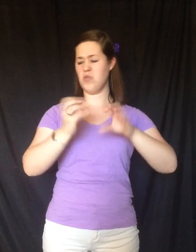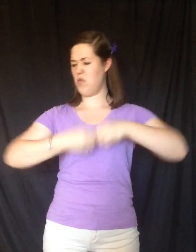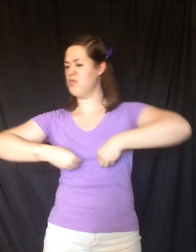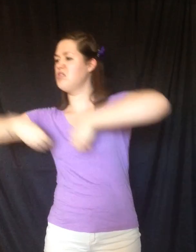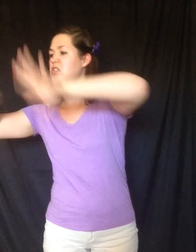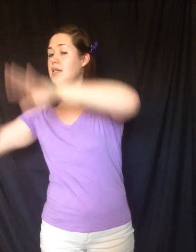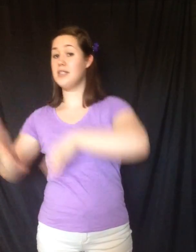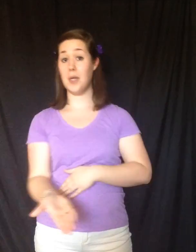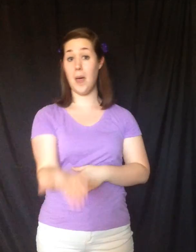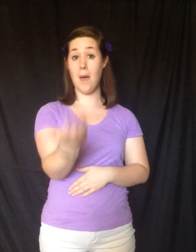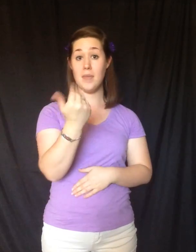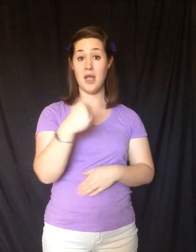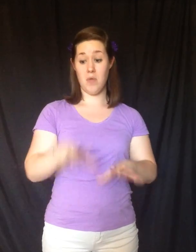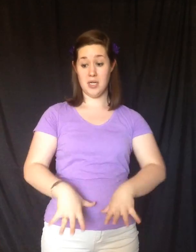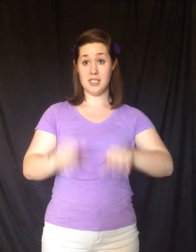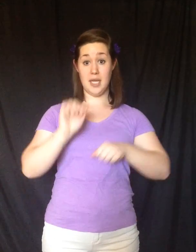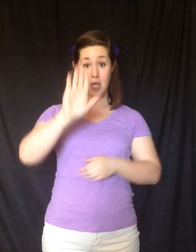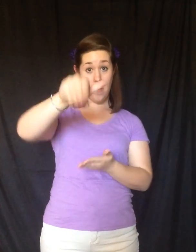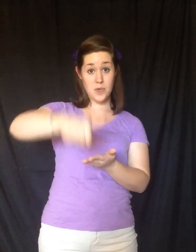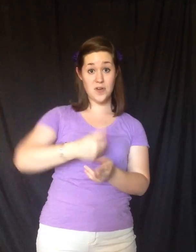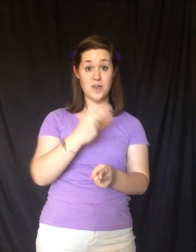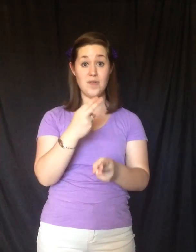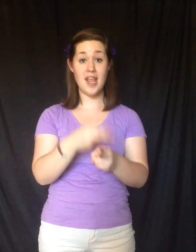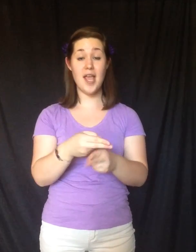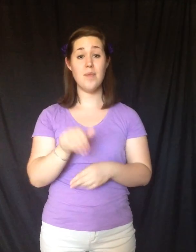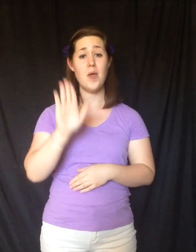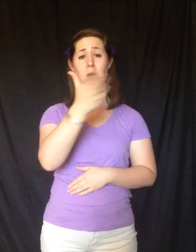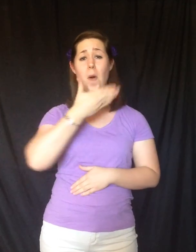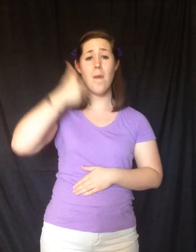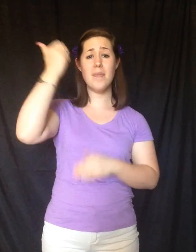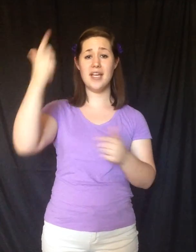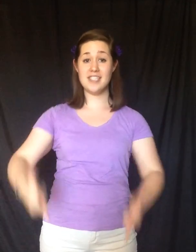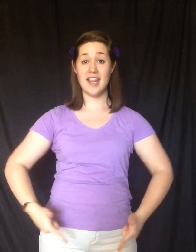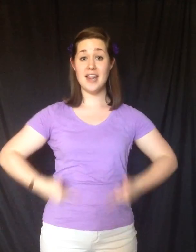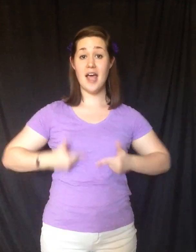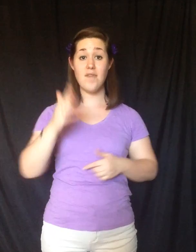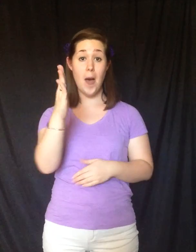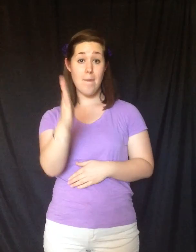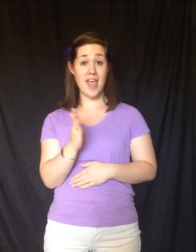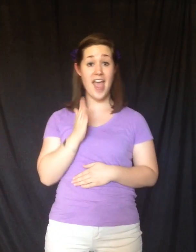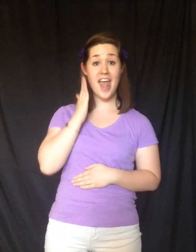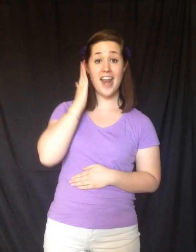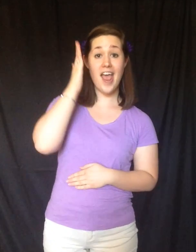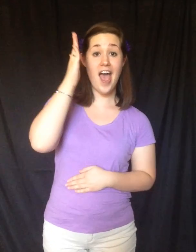your old chains. Come now and take up your new name. Your best life up ahead now.